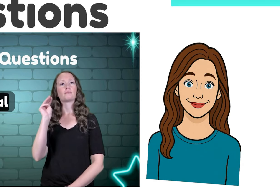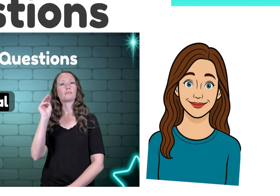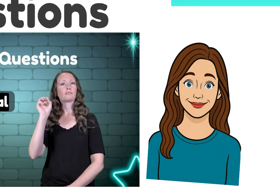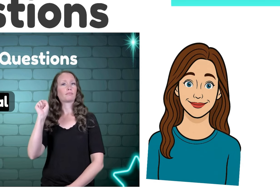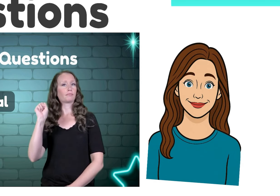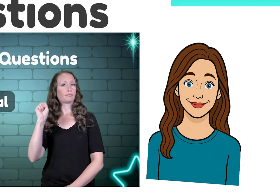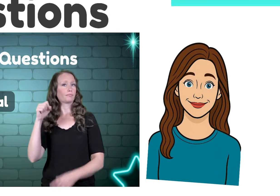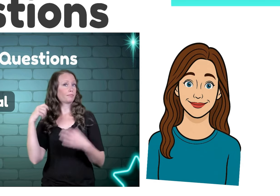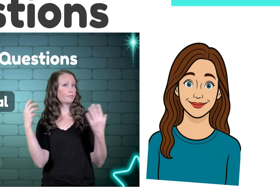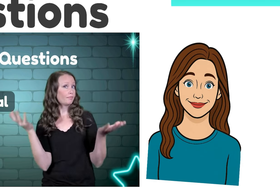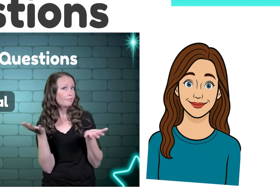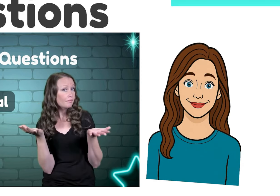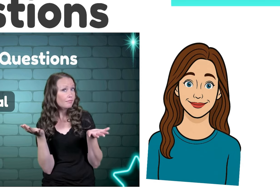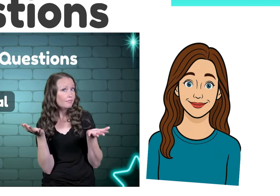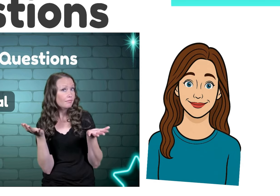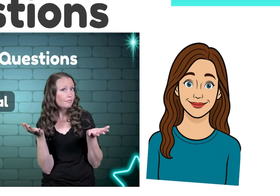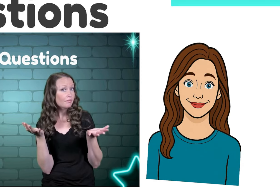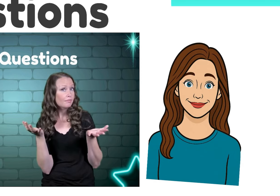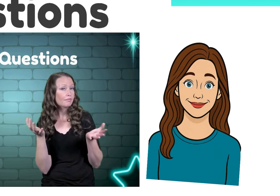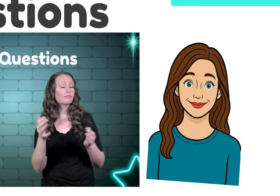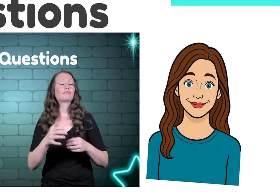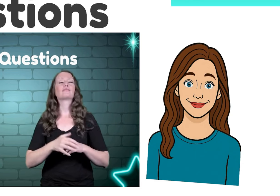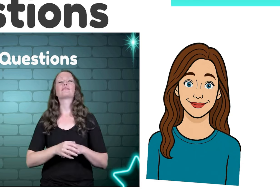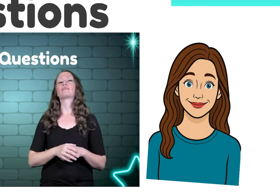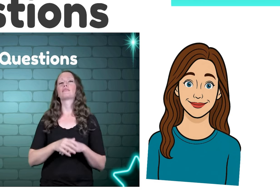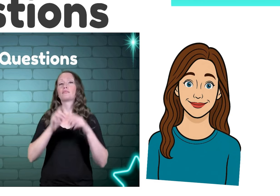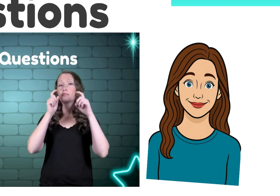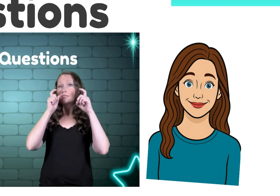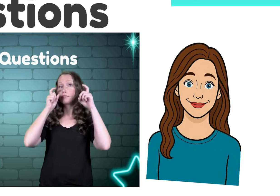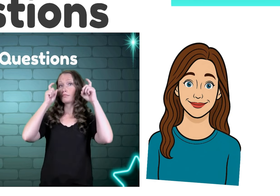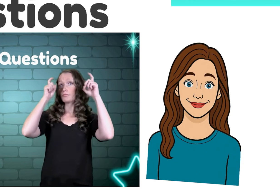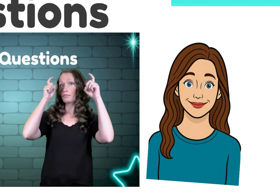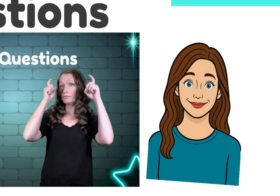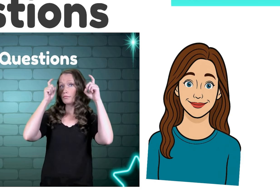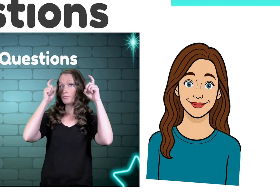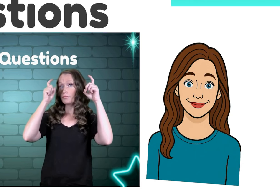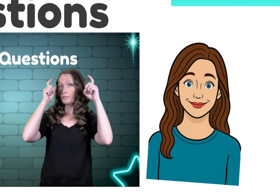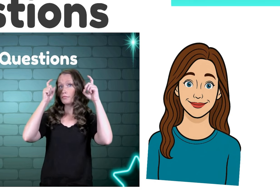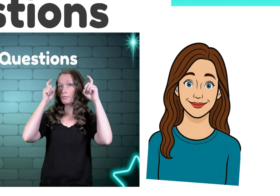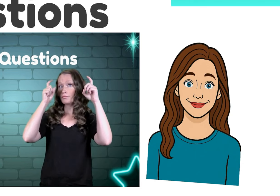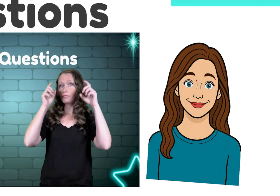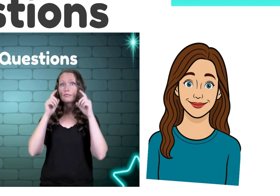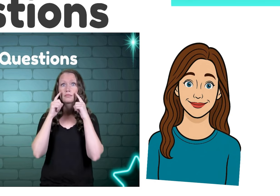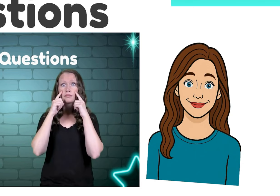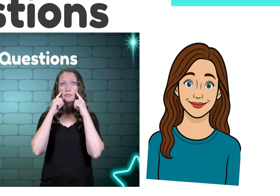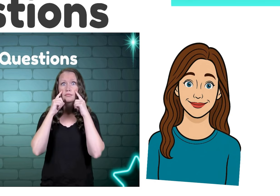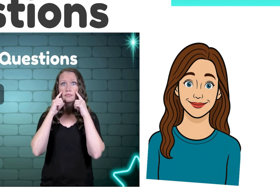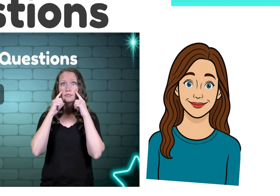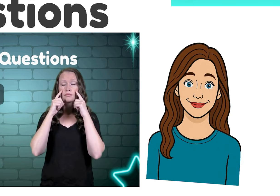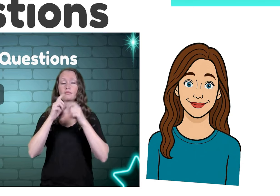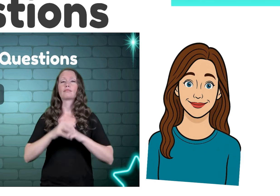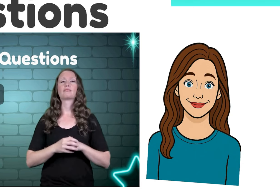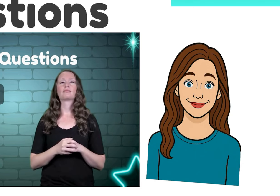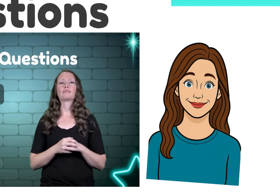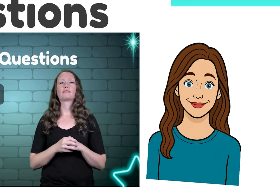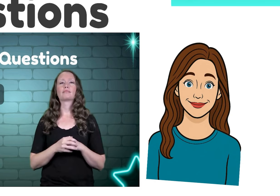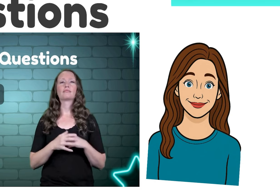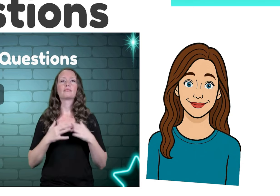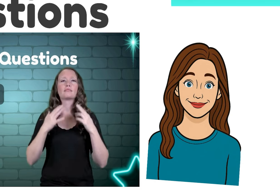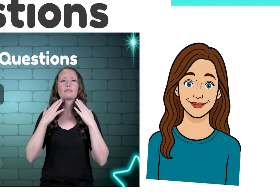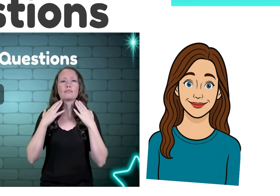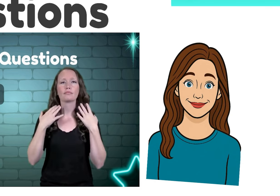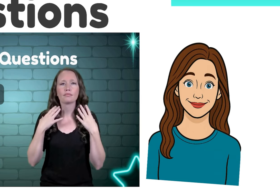The non-manual signals for yes/no questions include eyebrows up, eyes